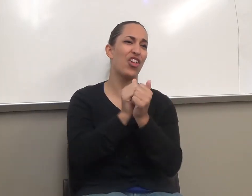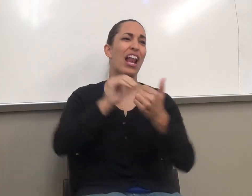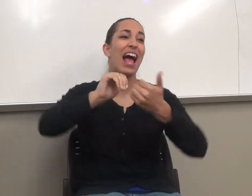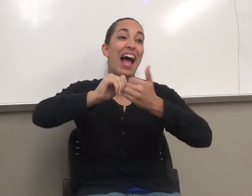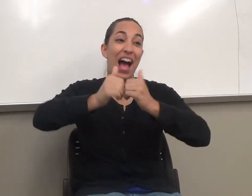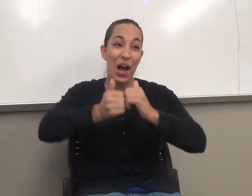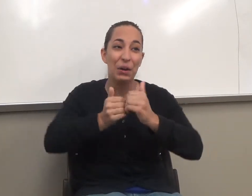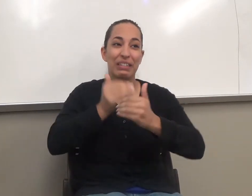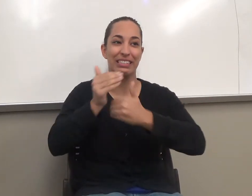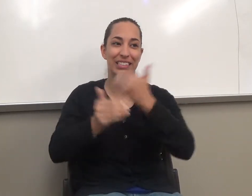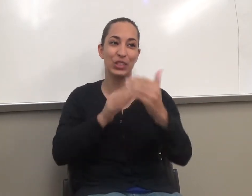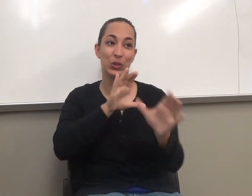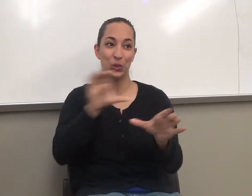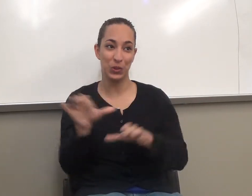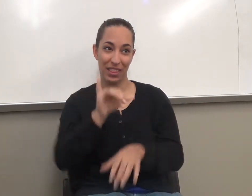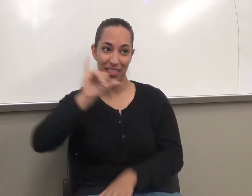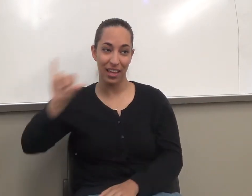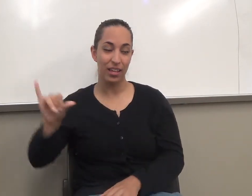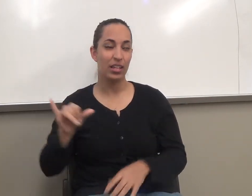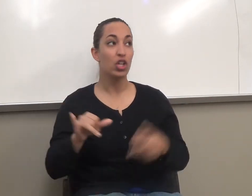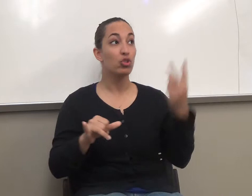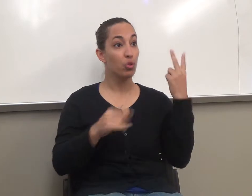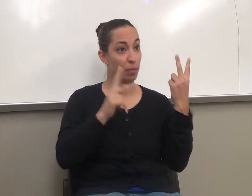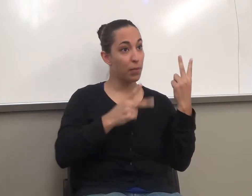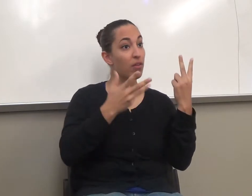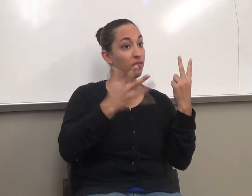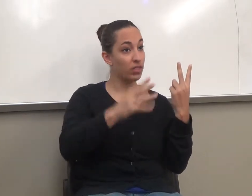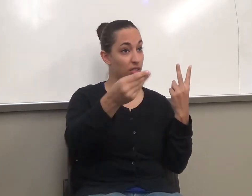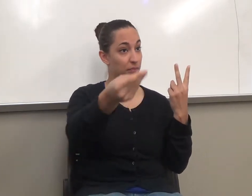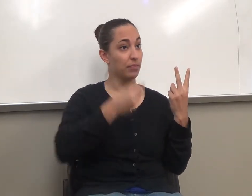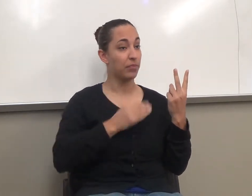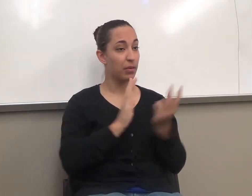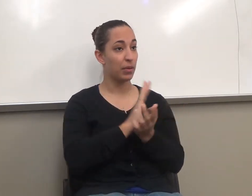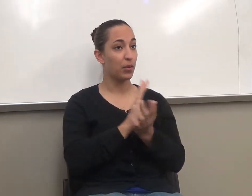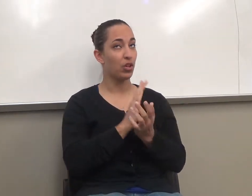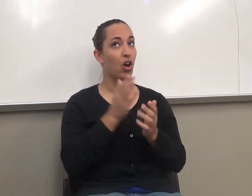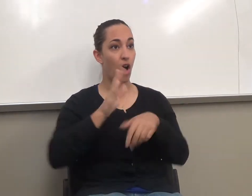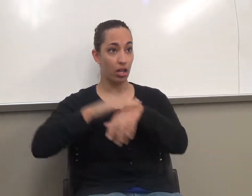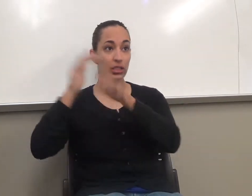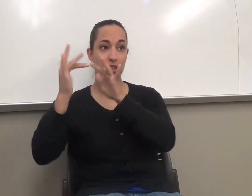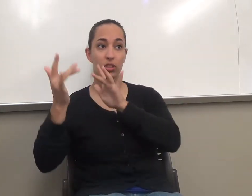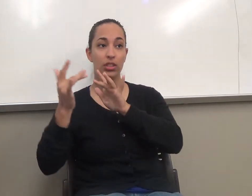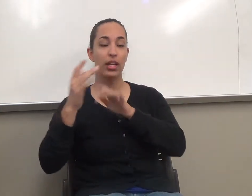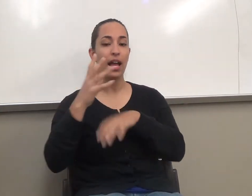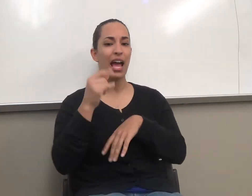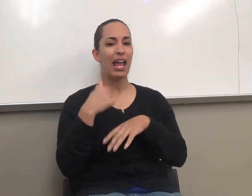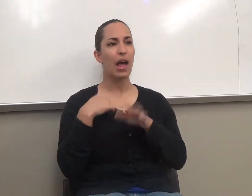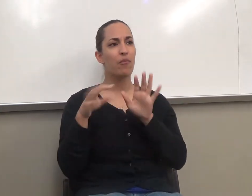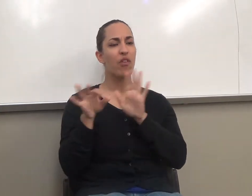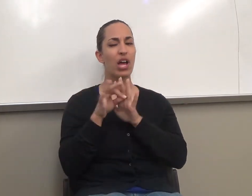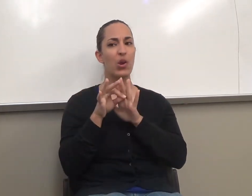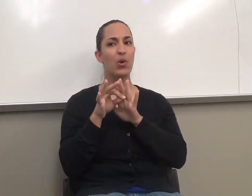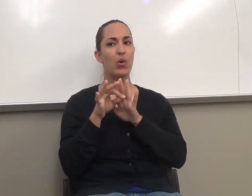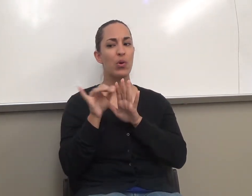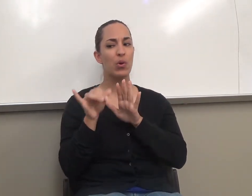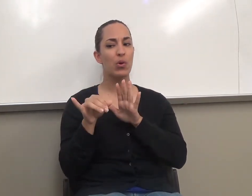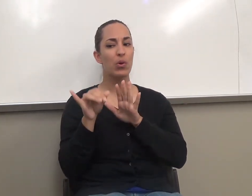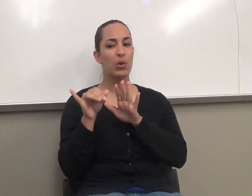two people have submitted papers already online, and what I'm finding is that